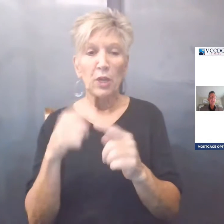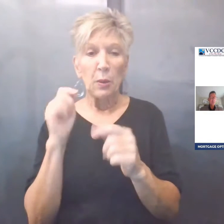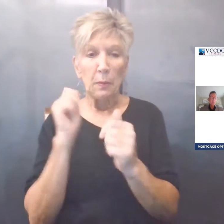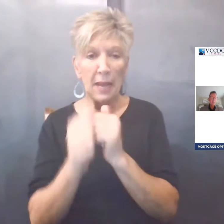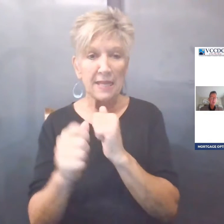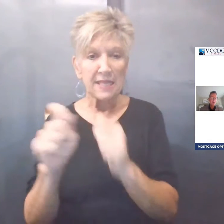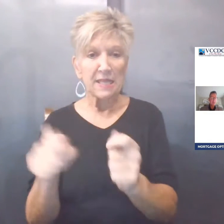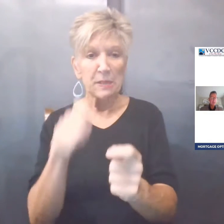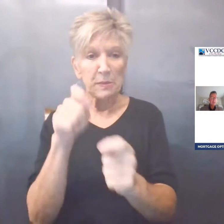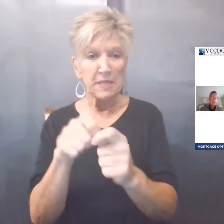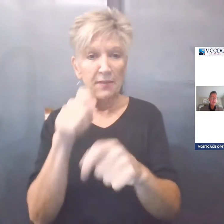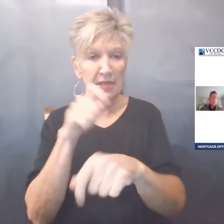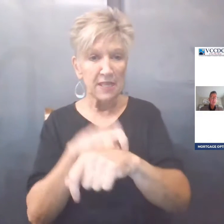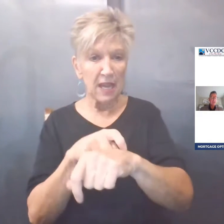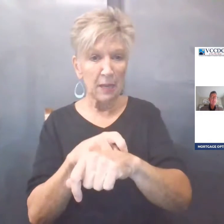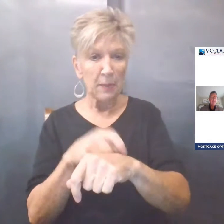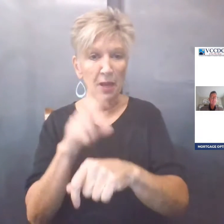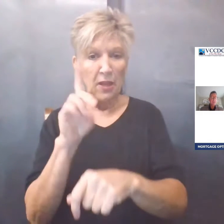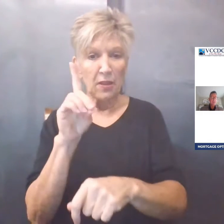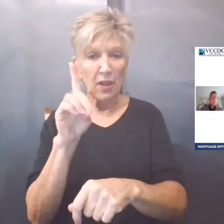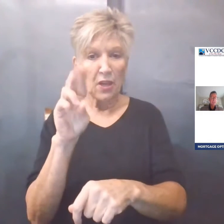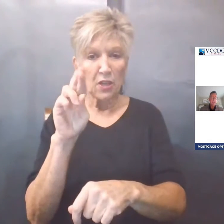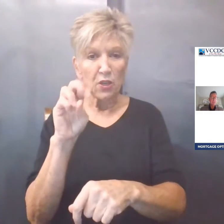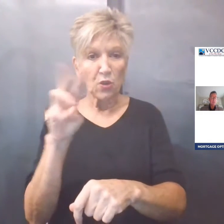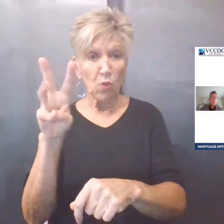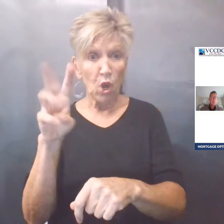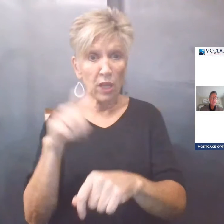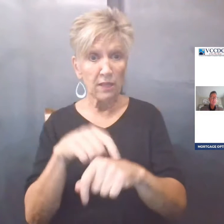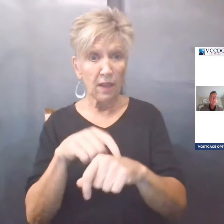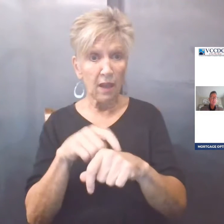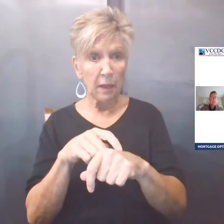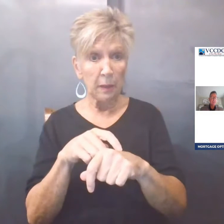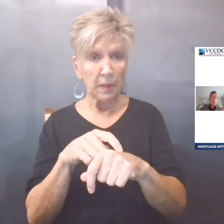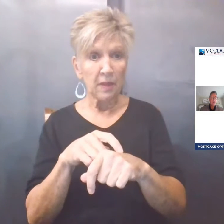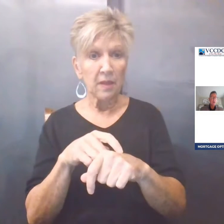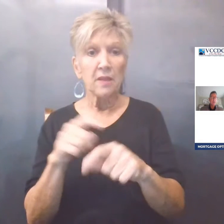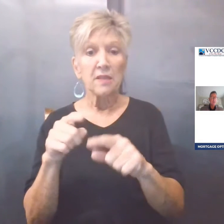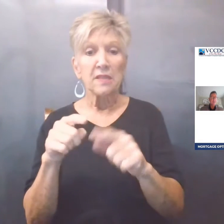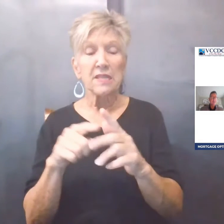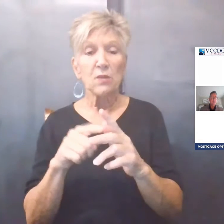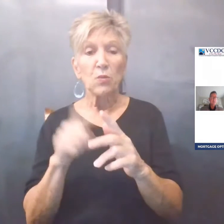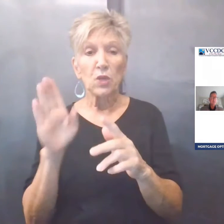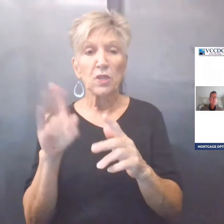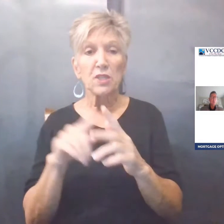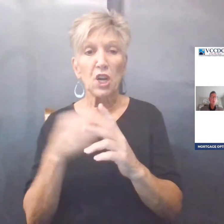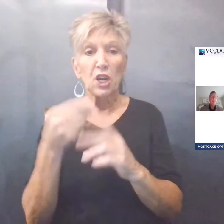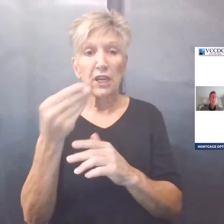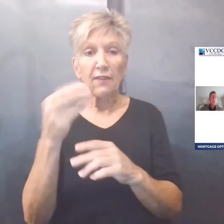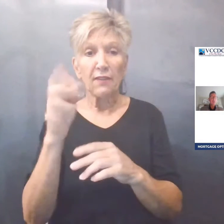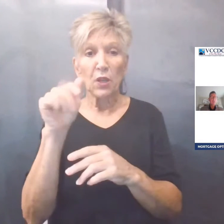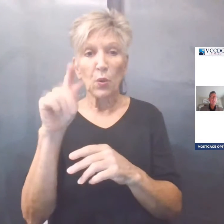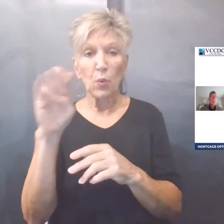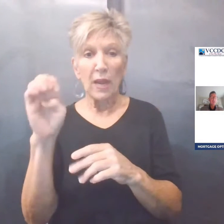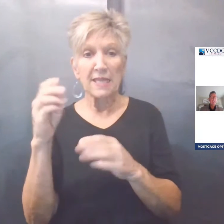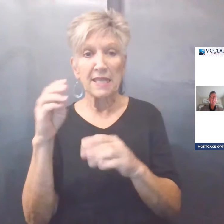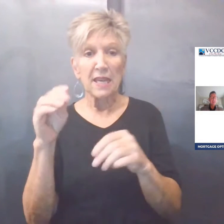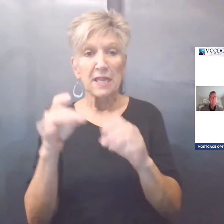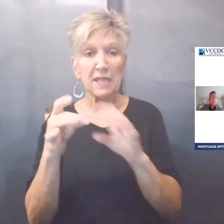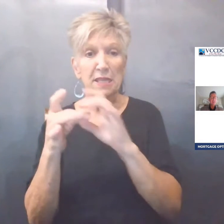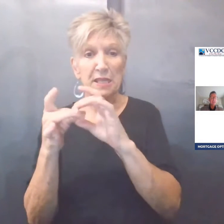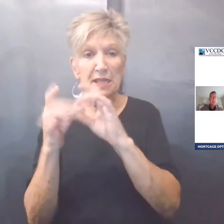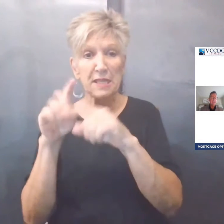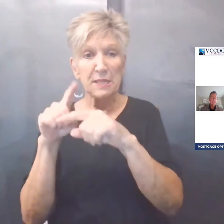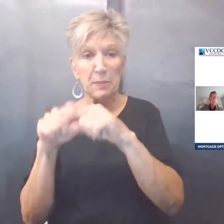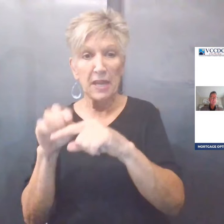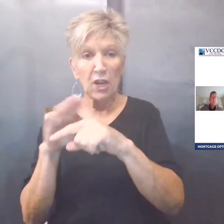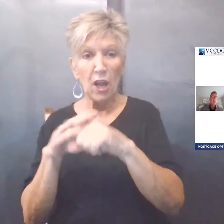period, that being the draw period, you're going to have to start taking rates based on what the current market rate is